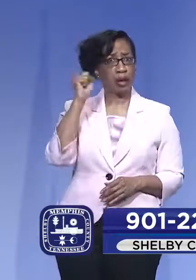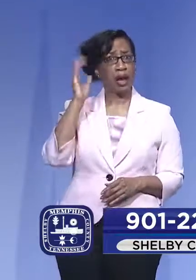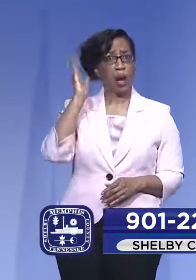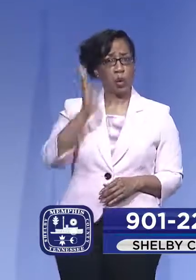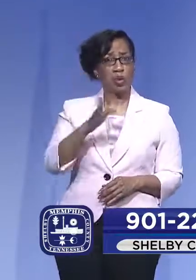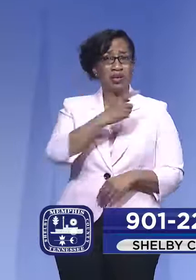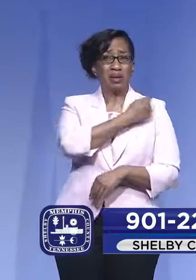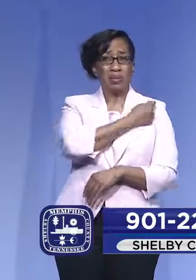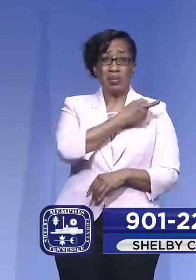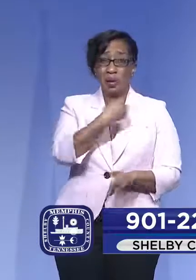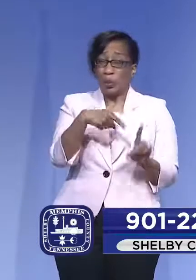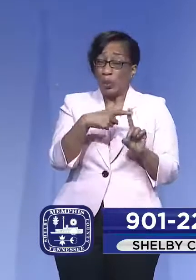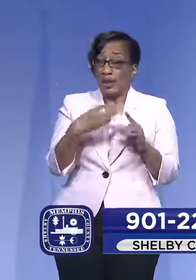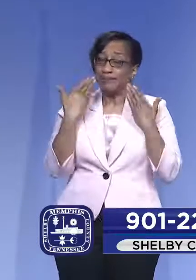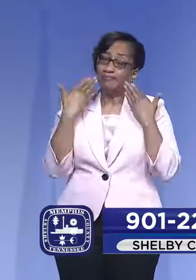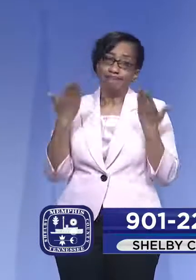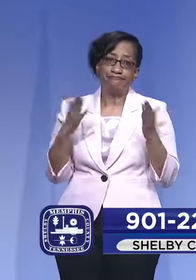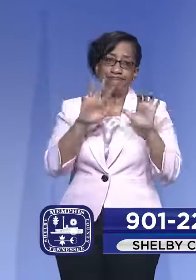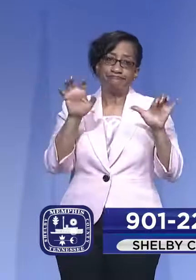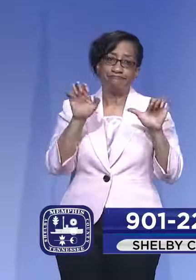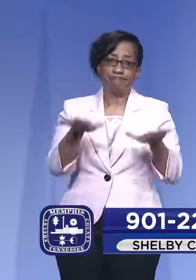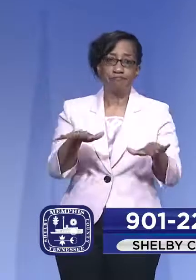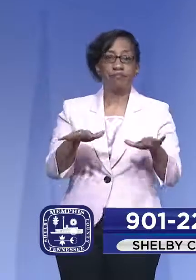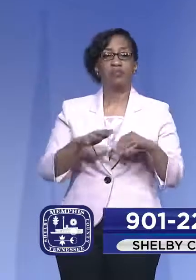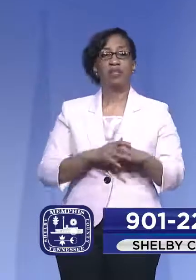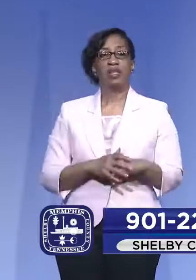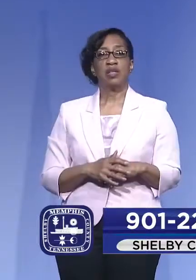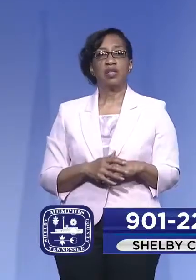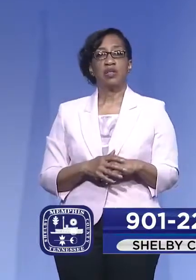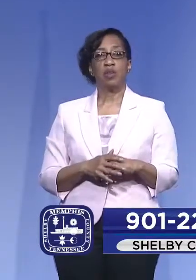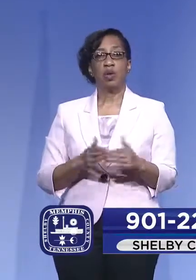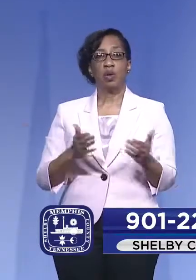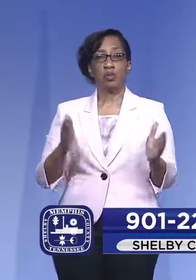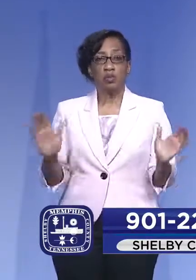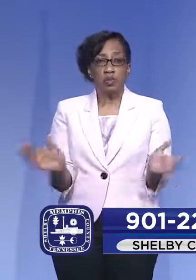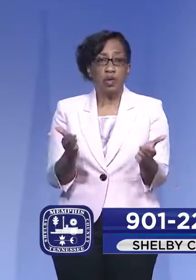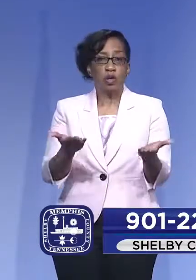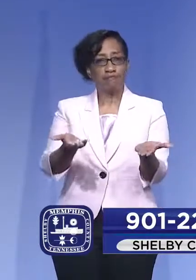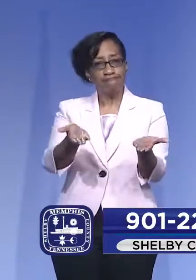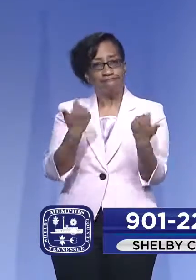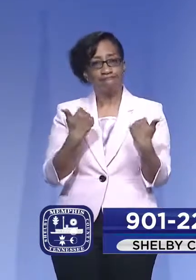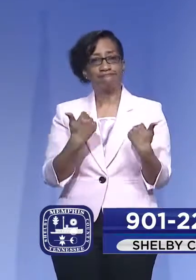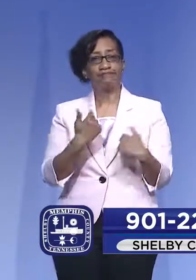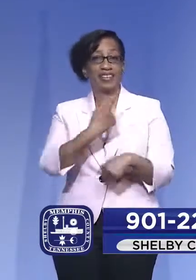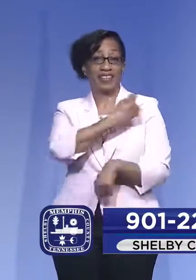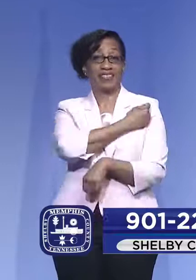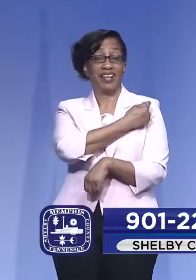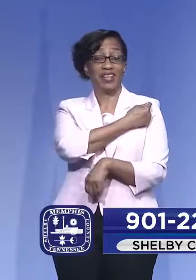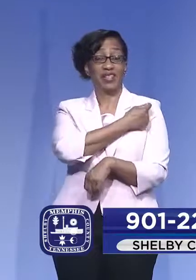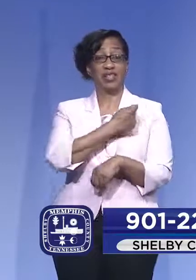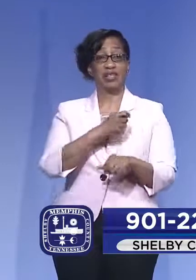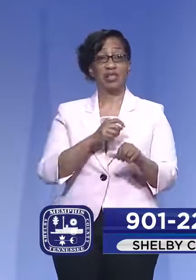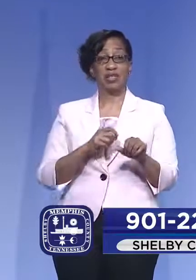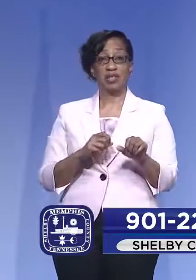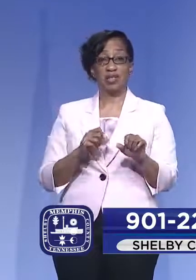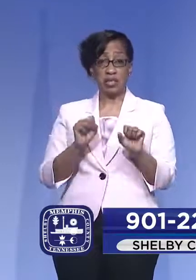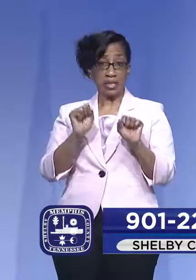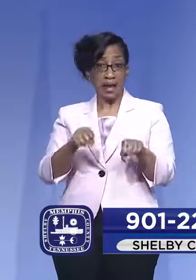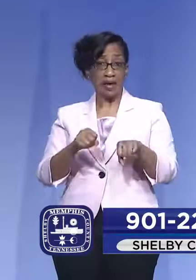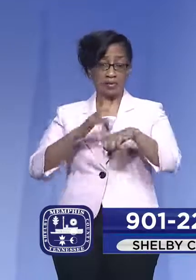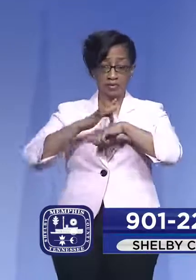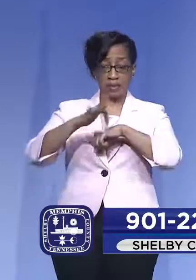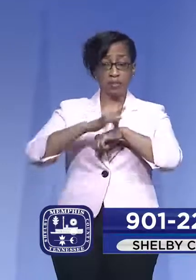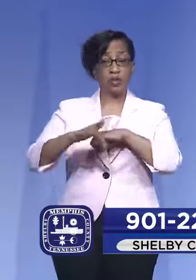of when I go get it. I'm trying to encourage many more folks to come and get vaccinated, since we have this capacity now.